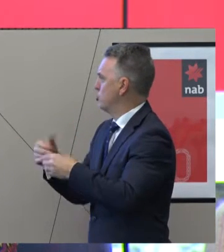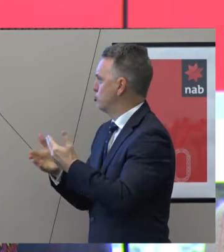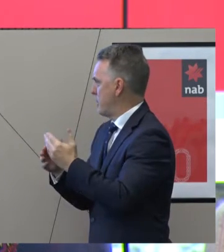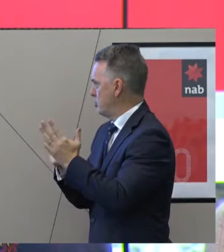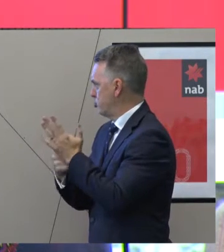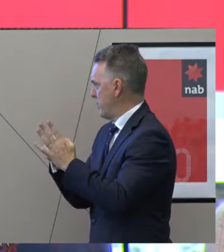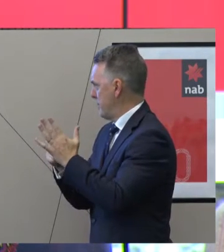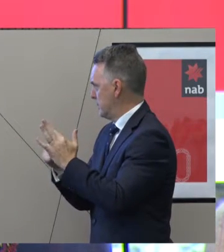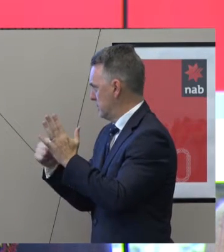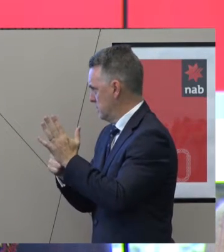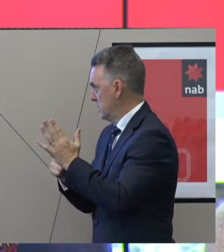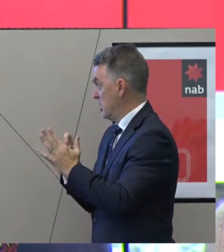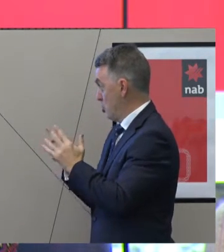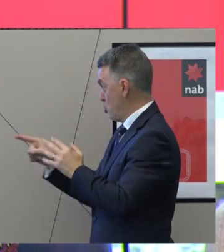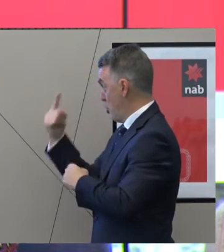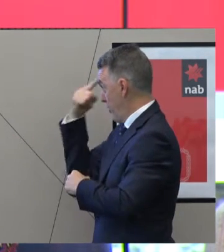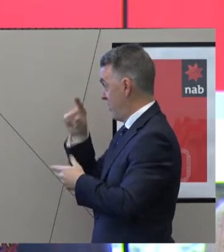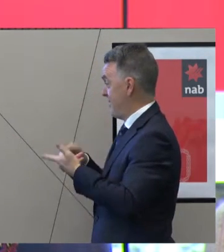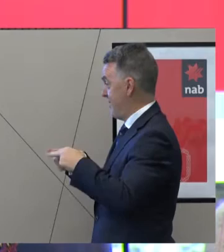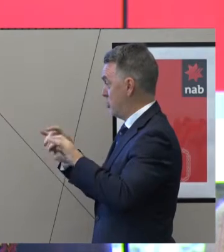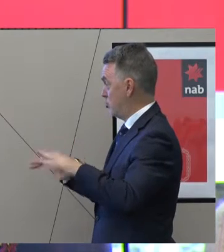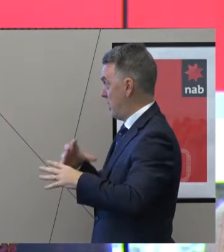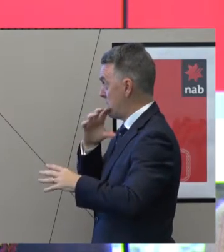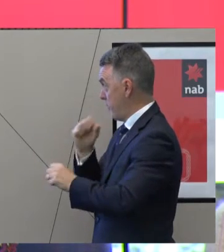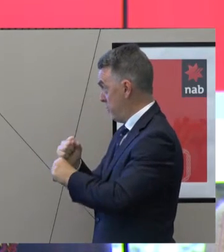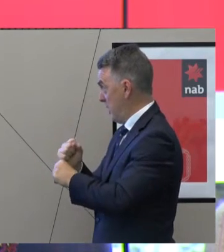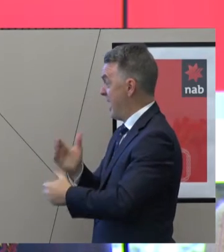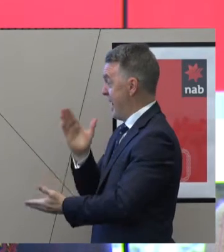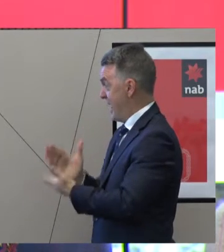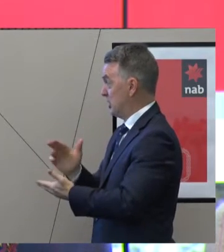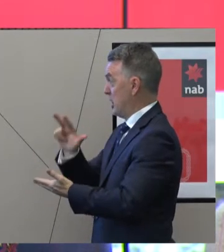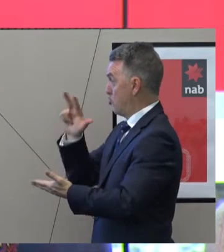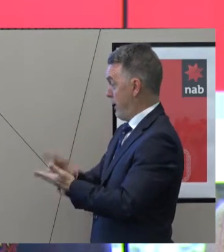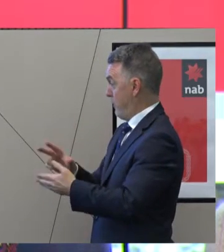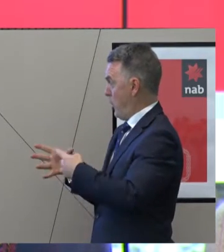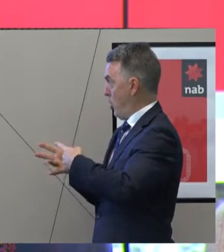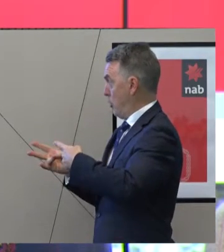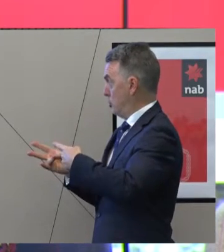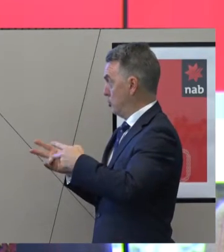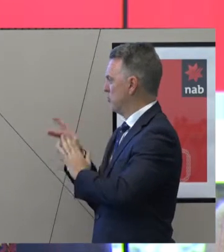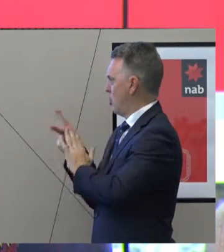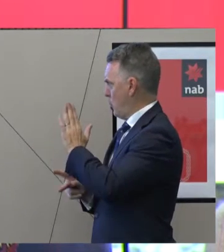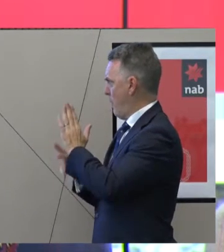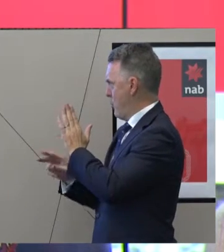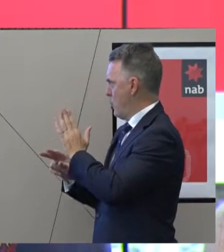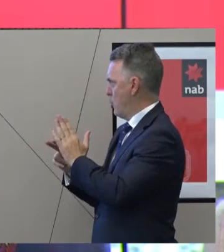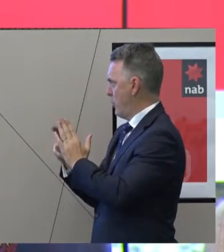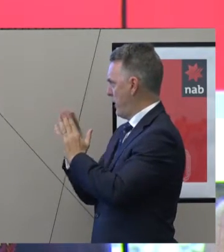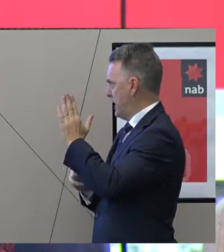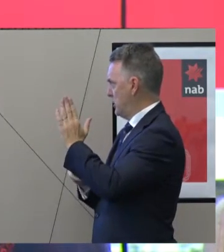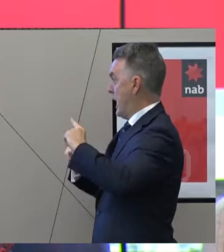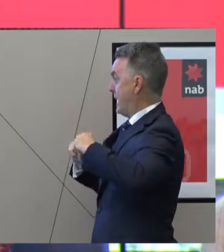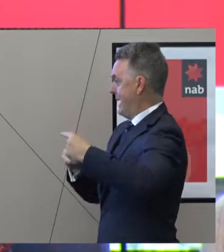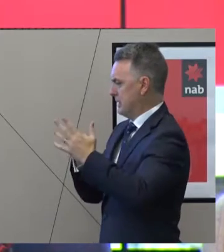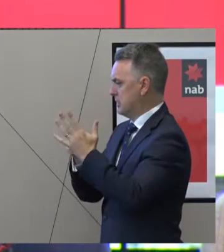Do you see that if the Australian government actually ratified the optional protocol on the Convention Against